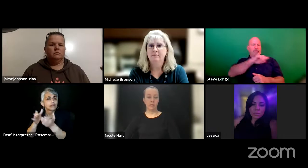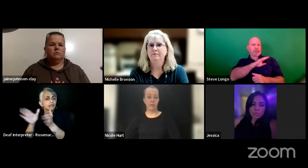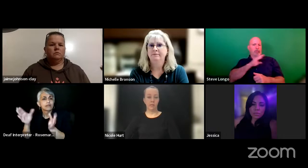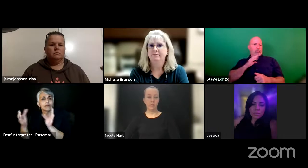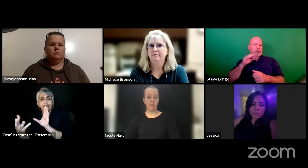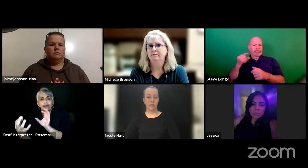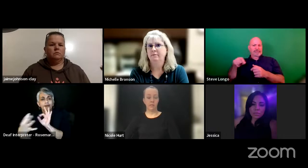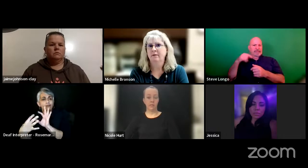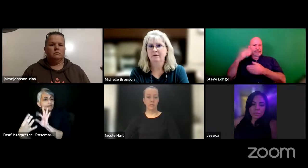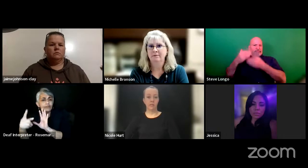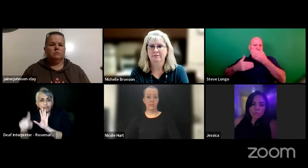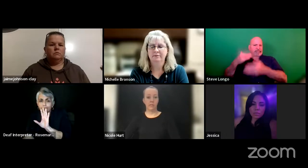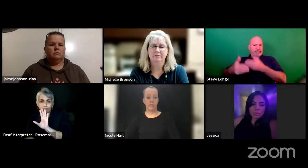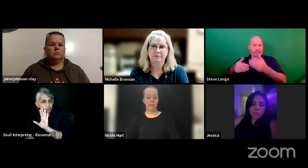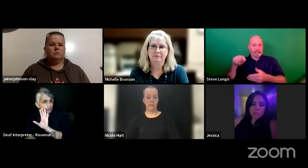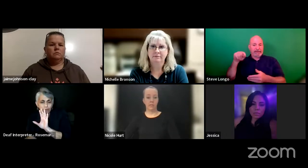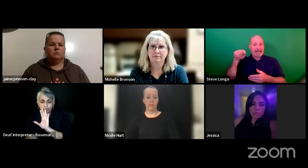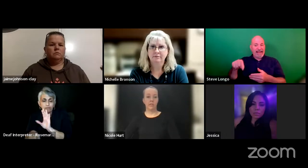can